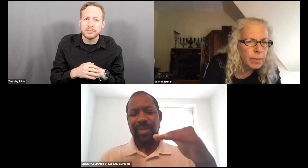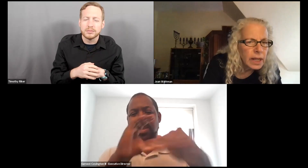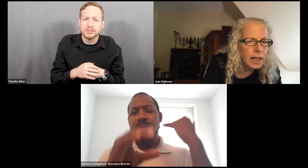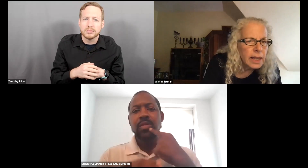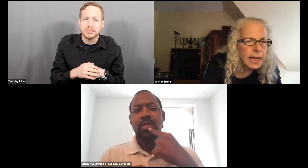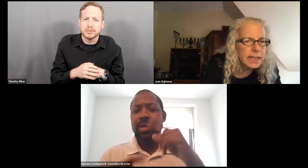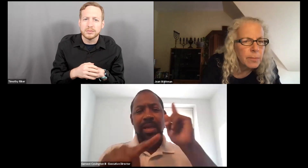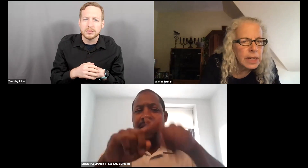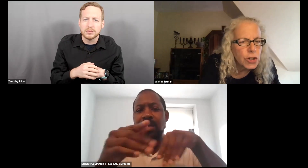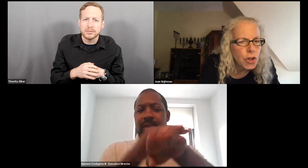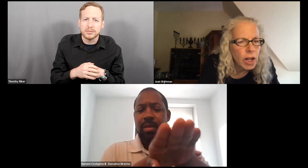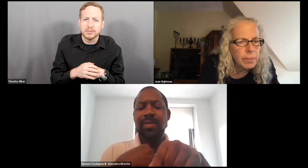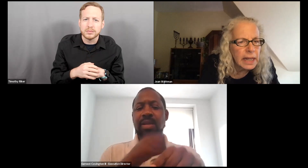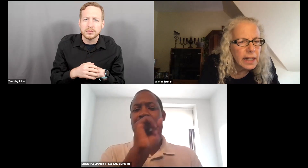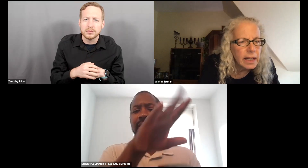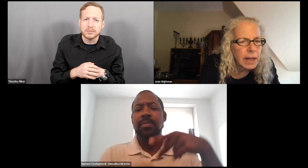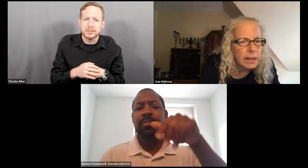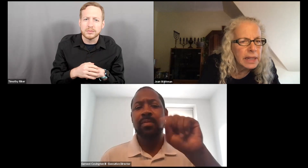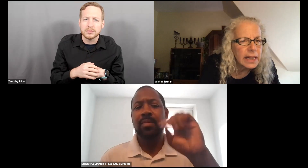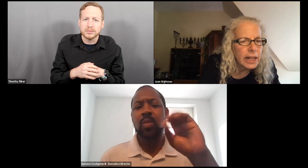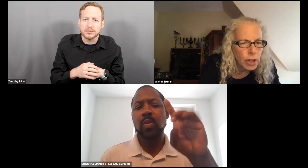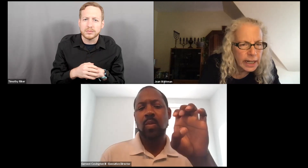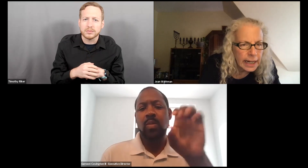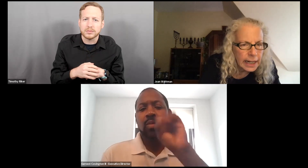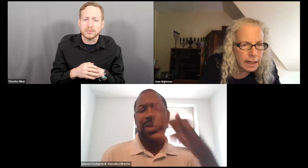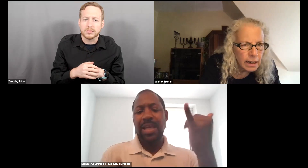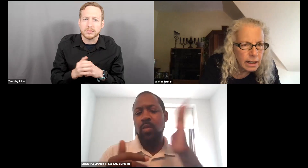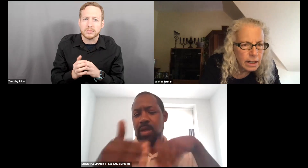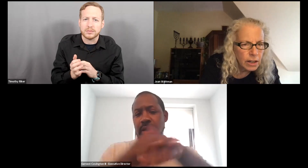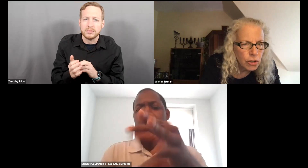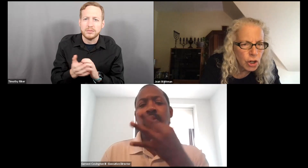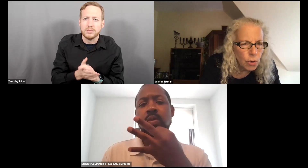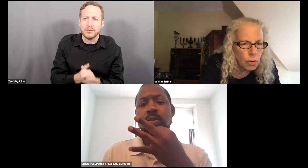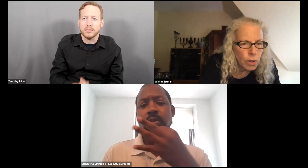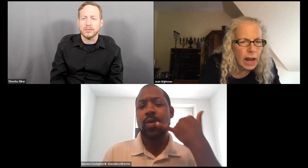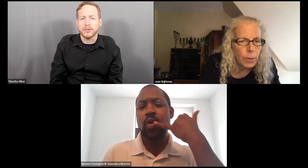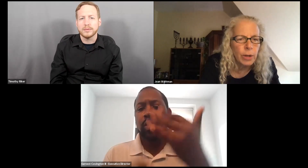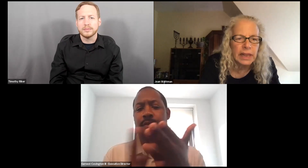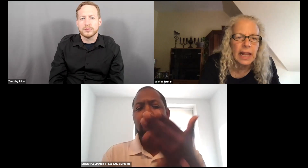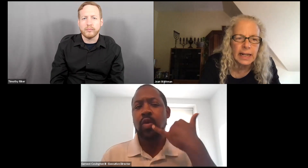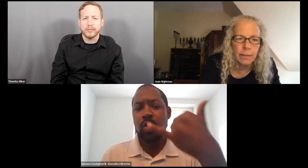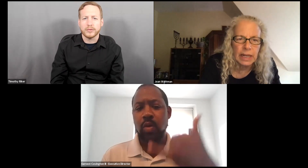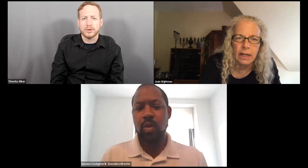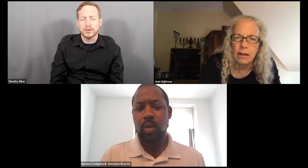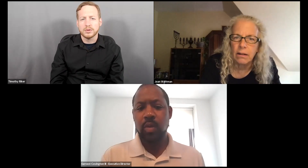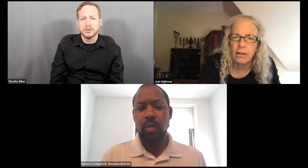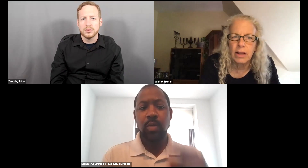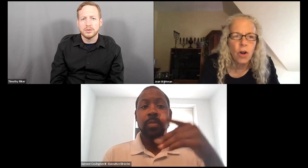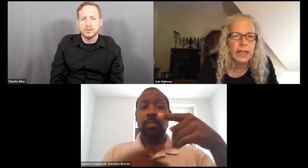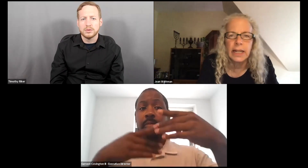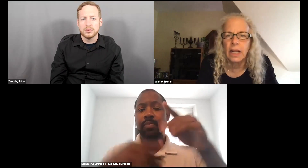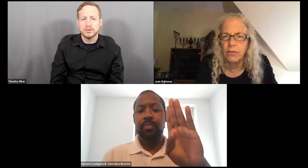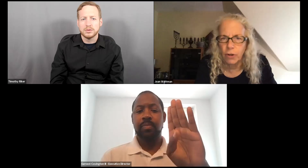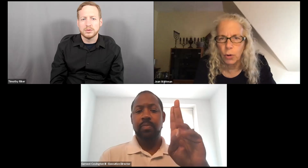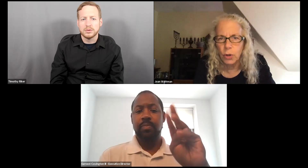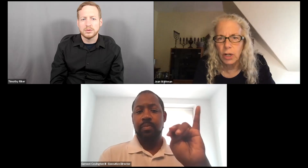quorum. Yeah, somebody just called me and emailed me that they couldn't get in. So now we're going to be letting them in. They're